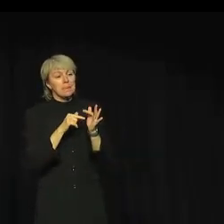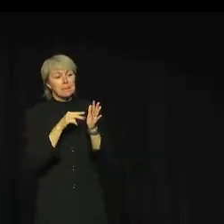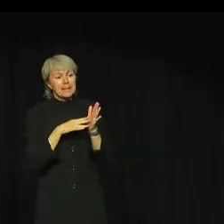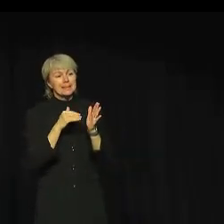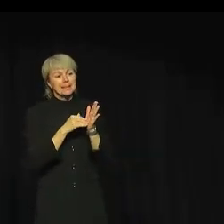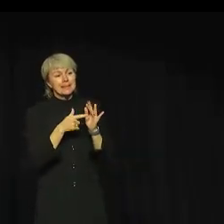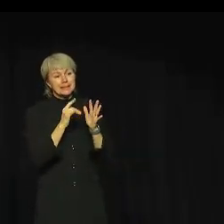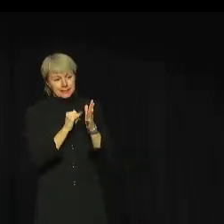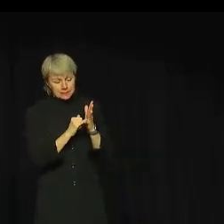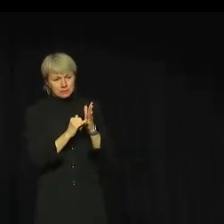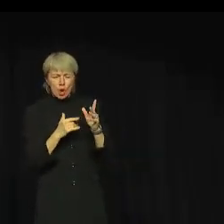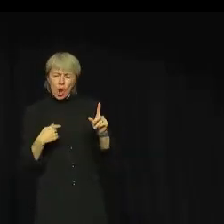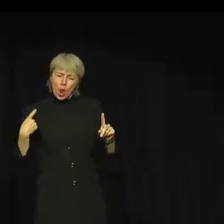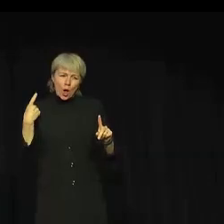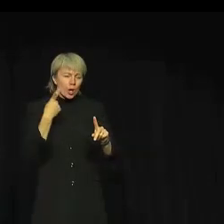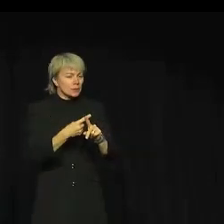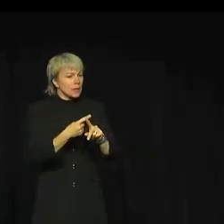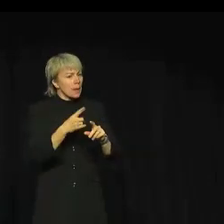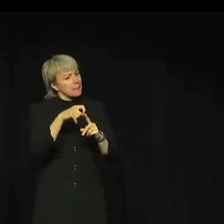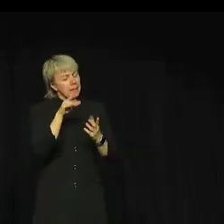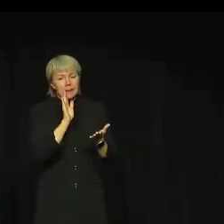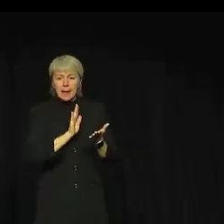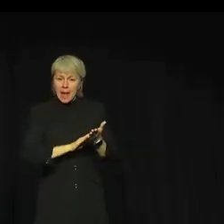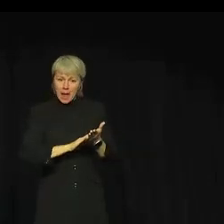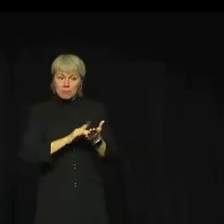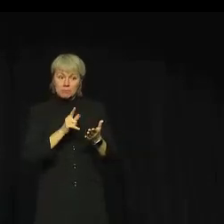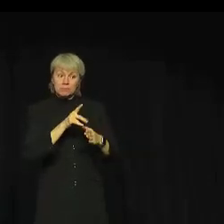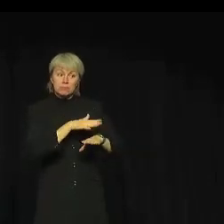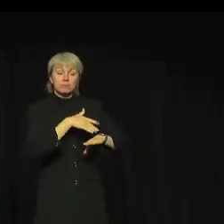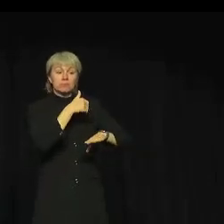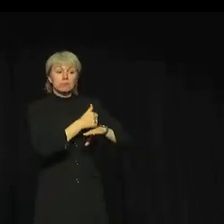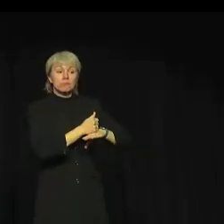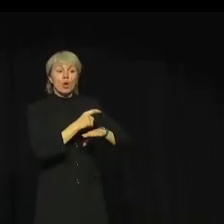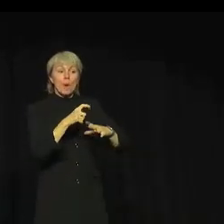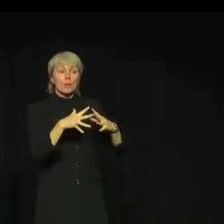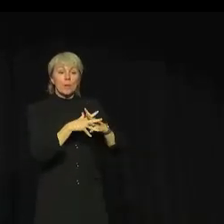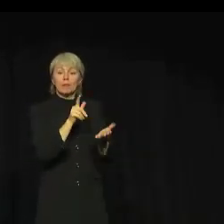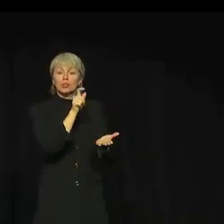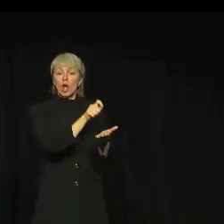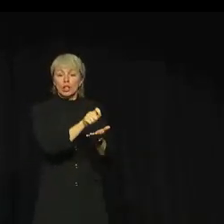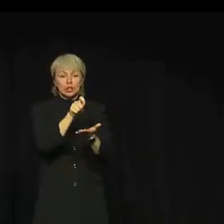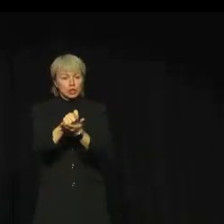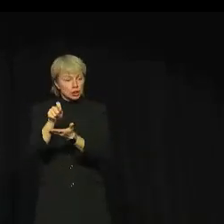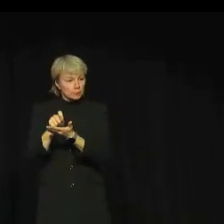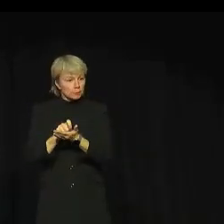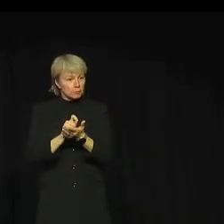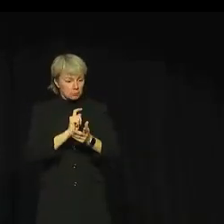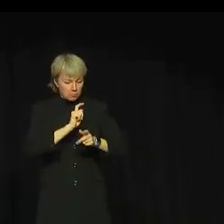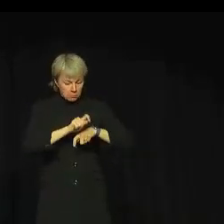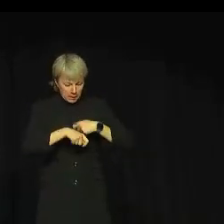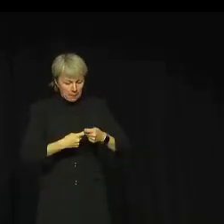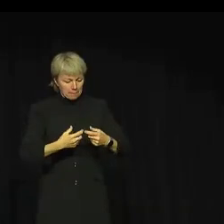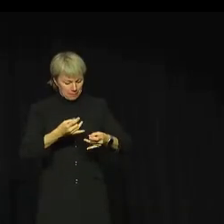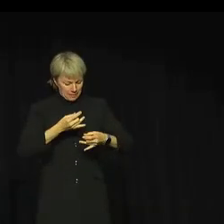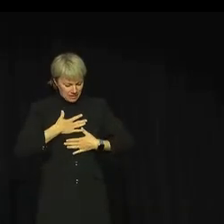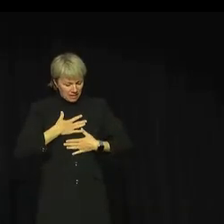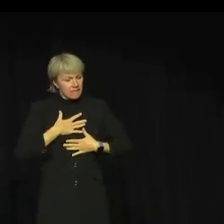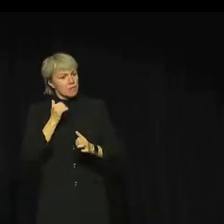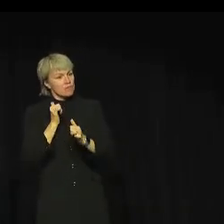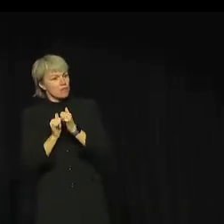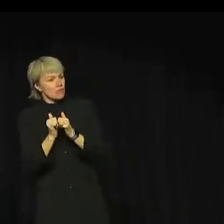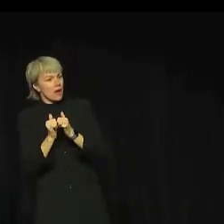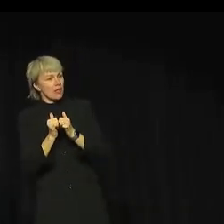Minister, whose government created the Commonwealth Scholarships, which led to my brothers and me having